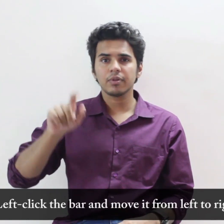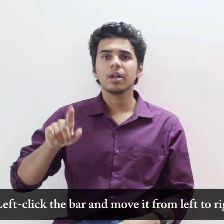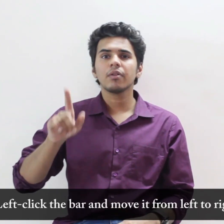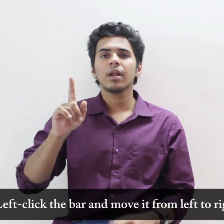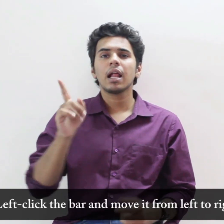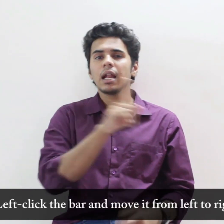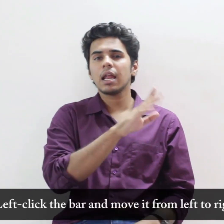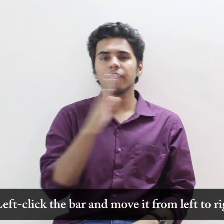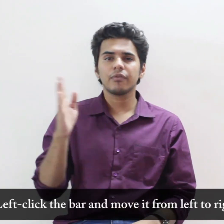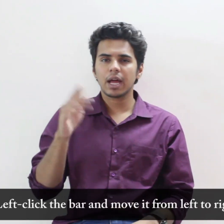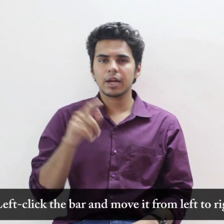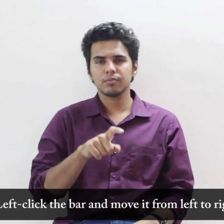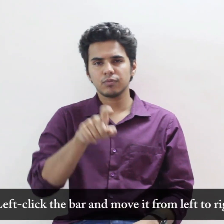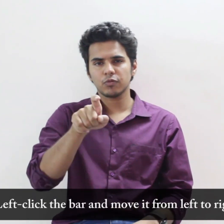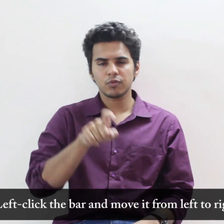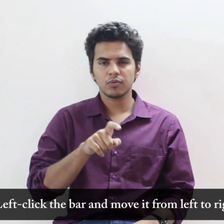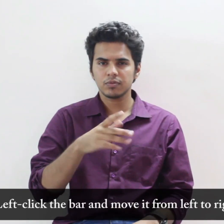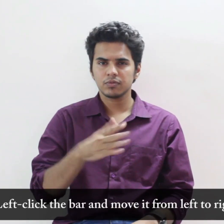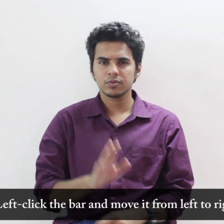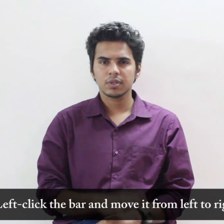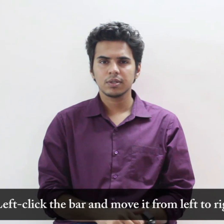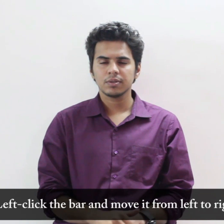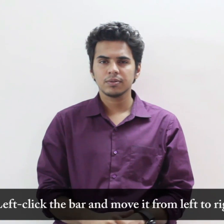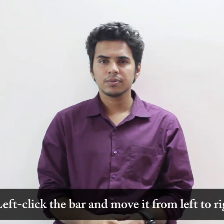Left click the bar and move it from left to right.